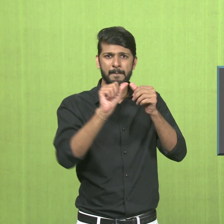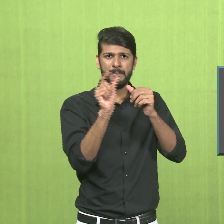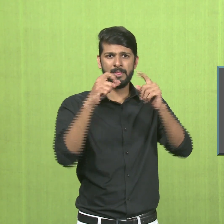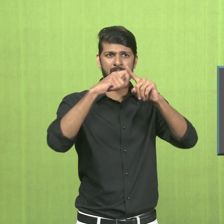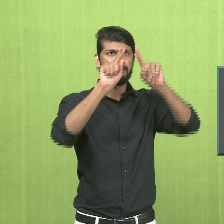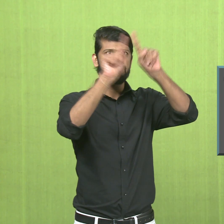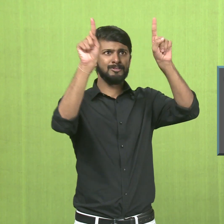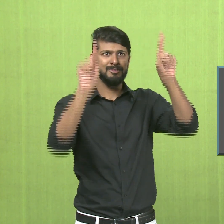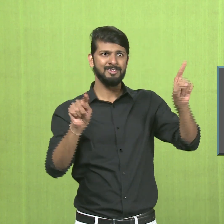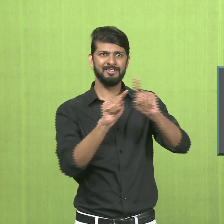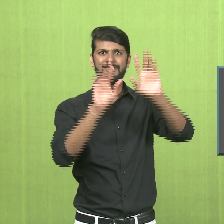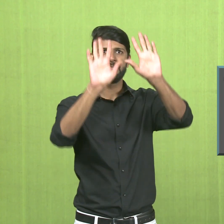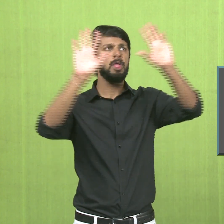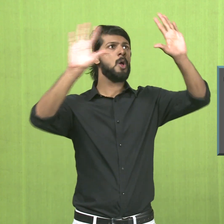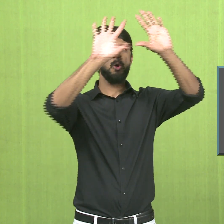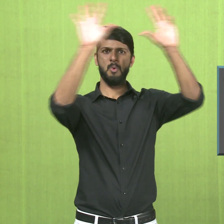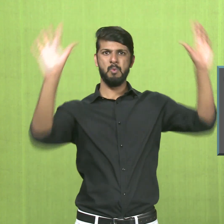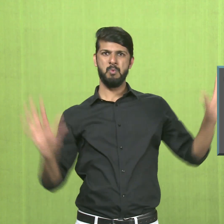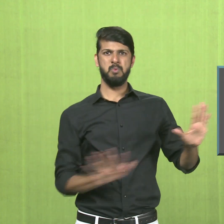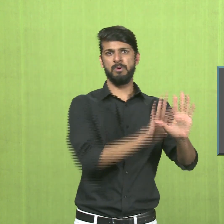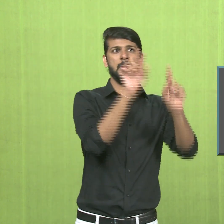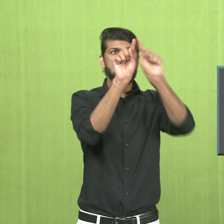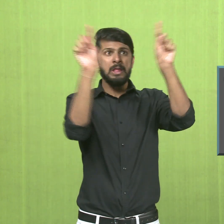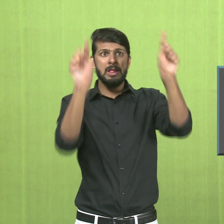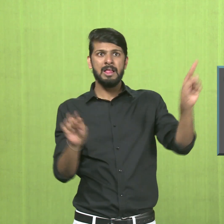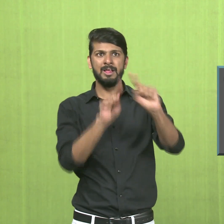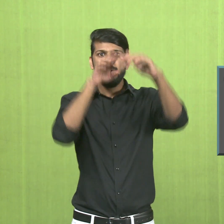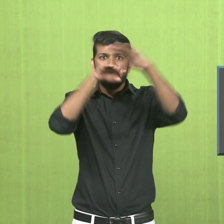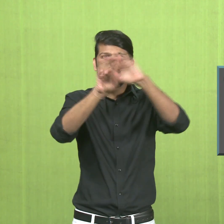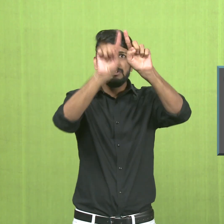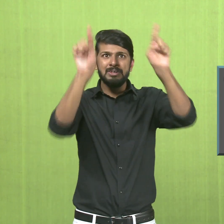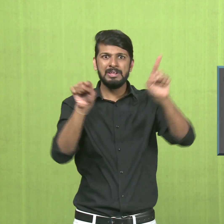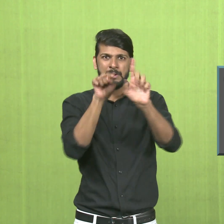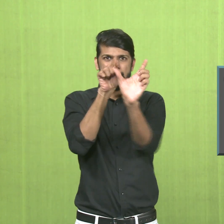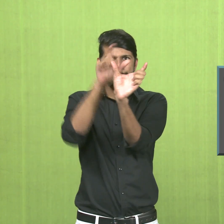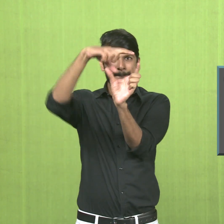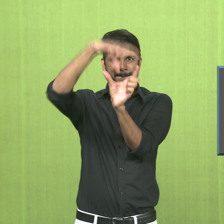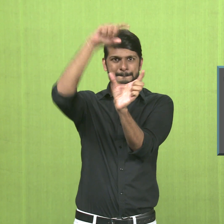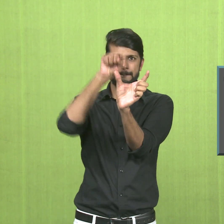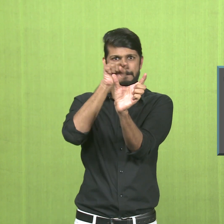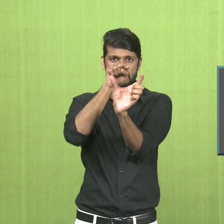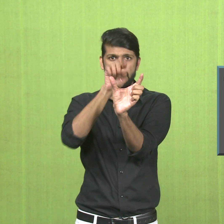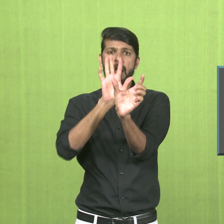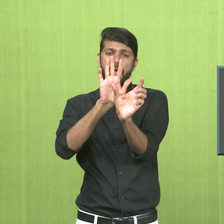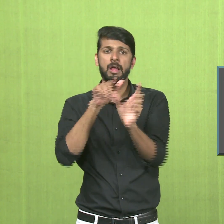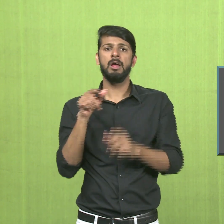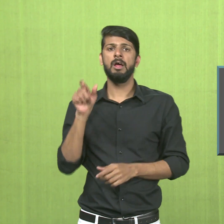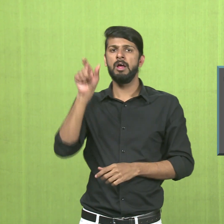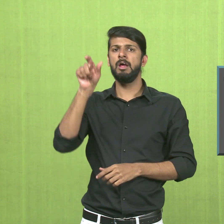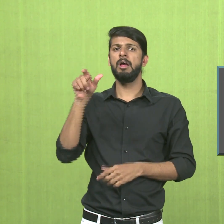The Palghat Devi chalk, which is the central item along with the Palghat Devi